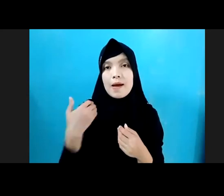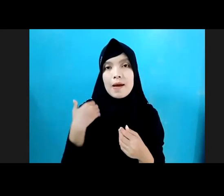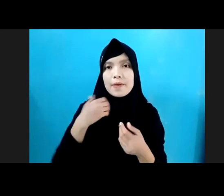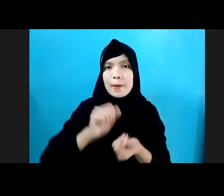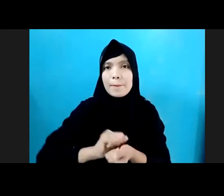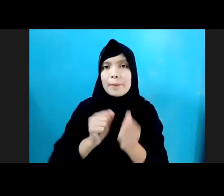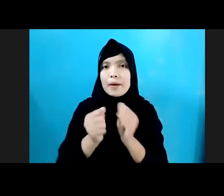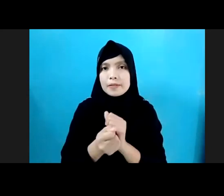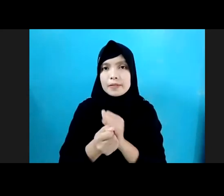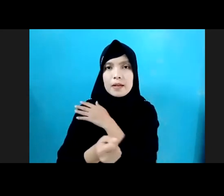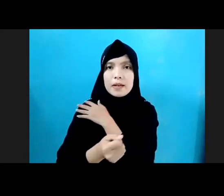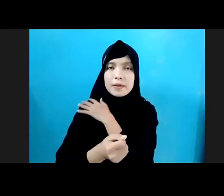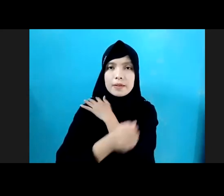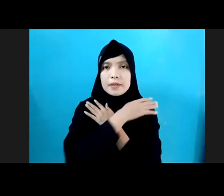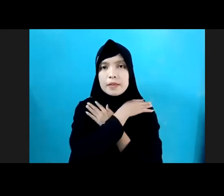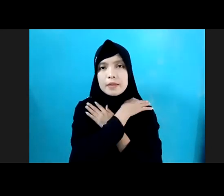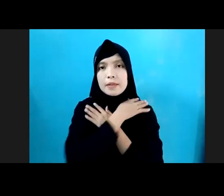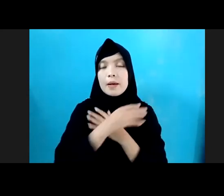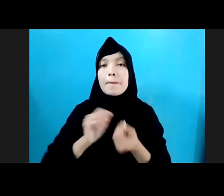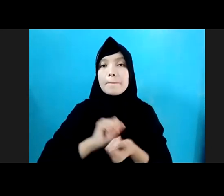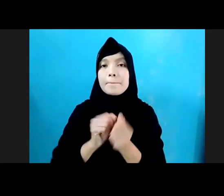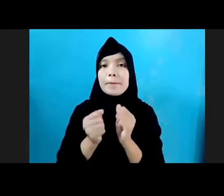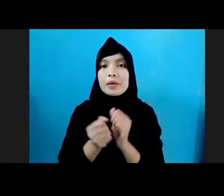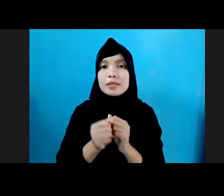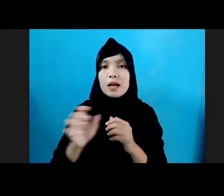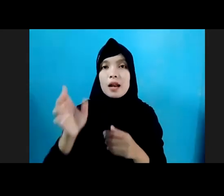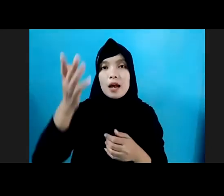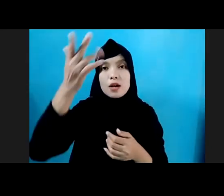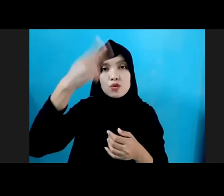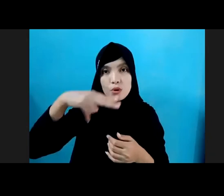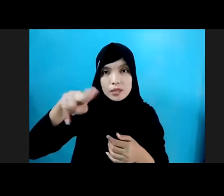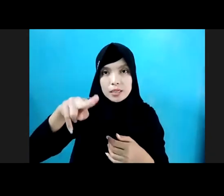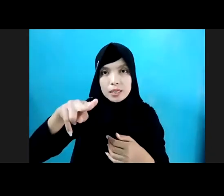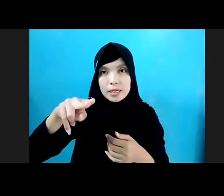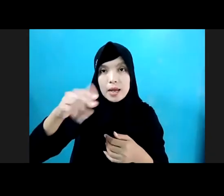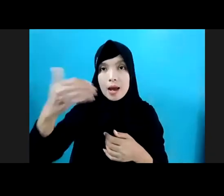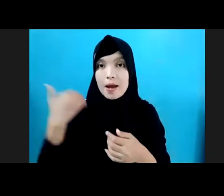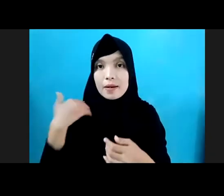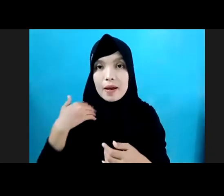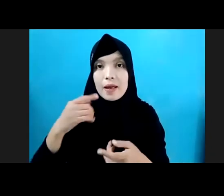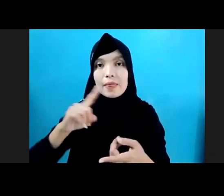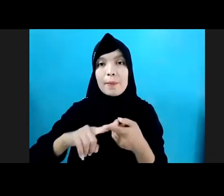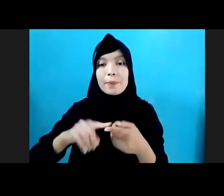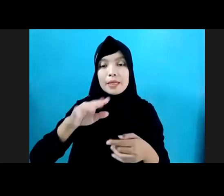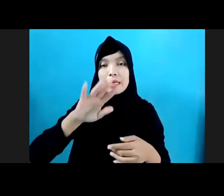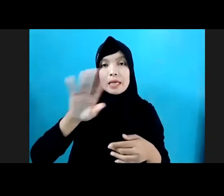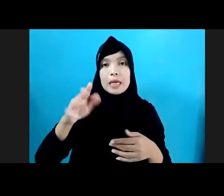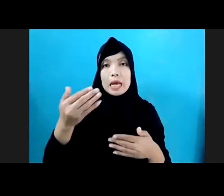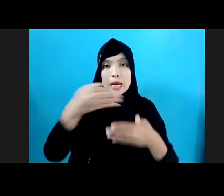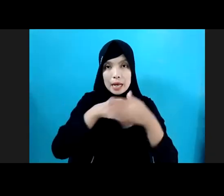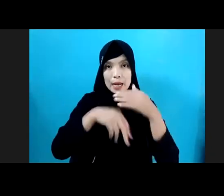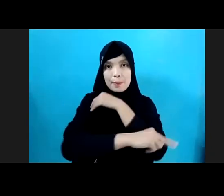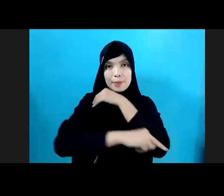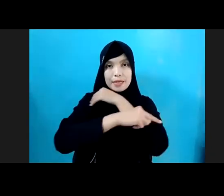Offenders Going Online And Getting Children To Put Naked Images Of Themselves Online Or At